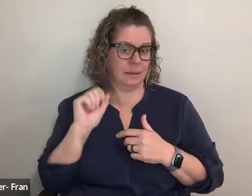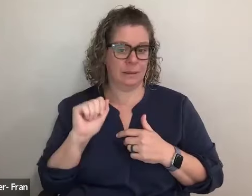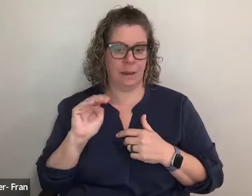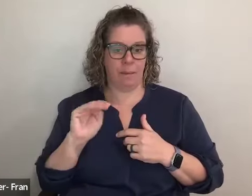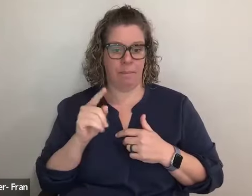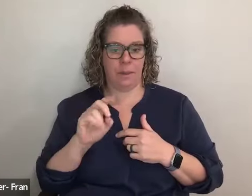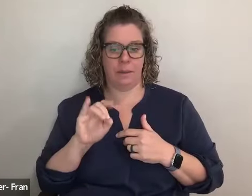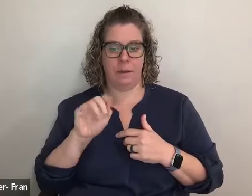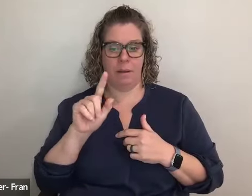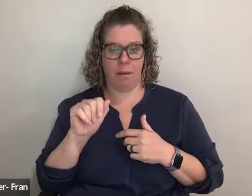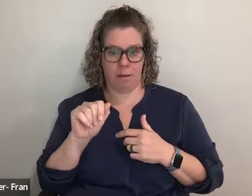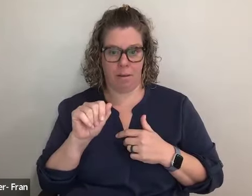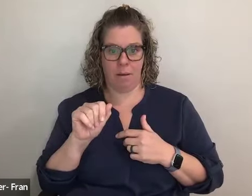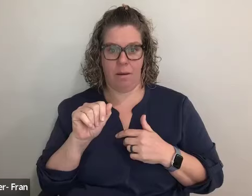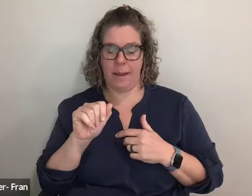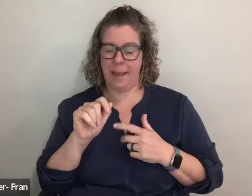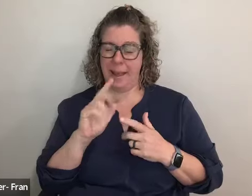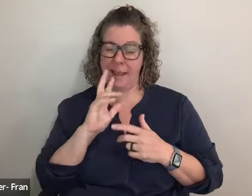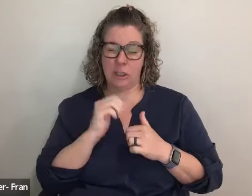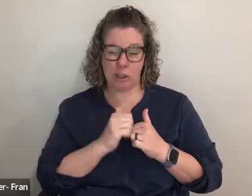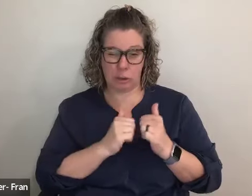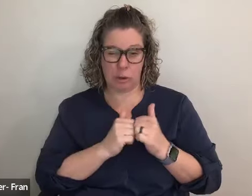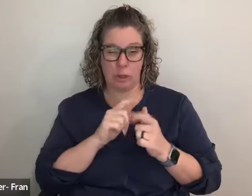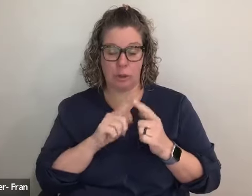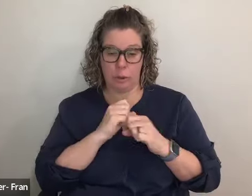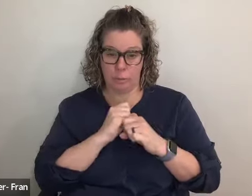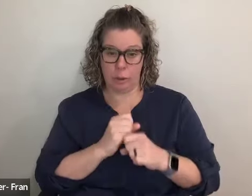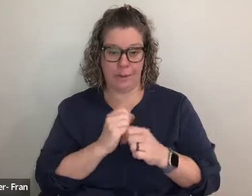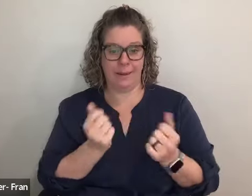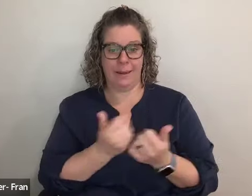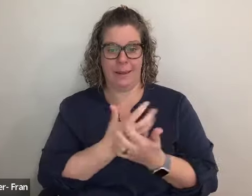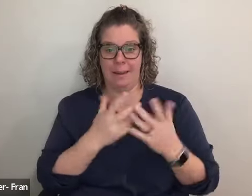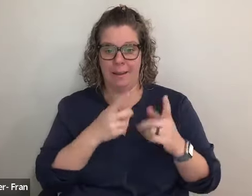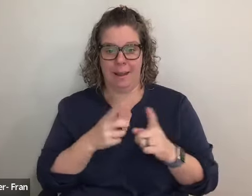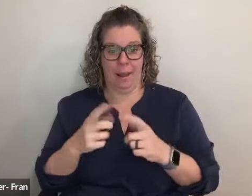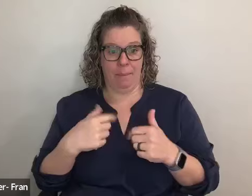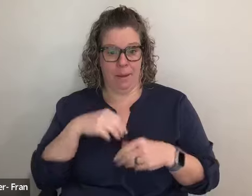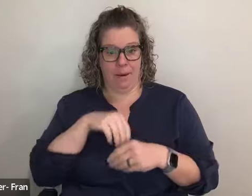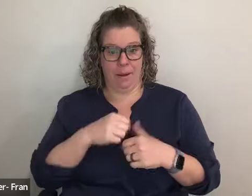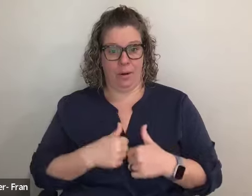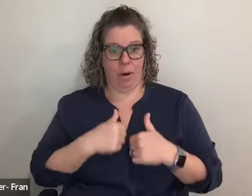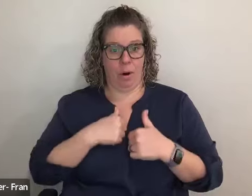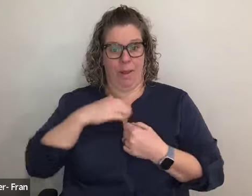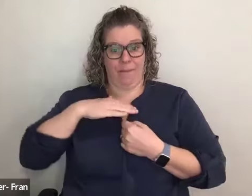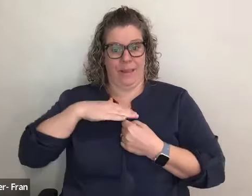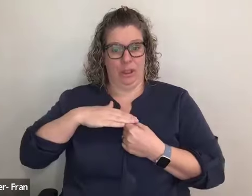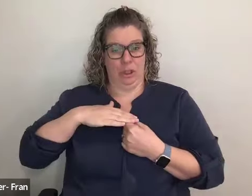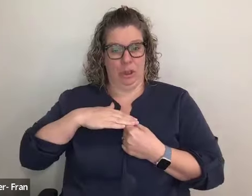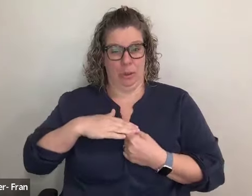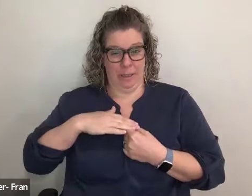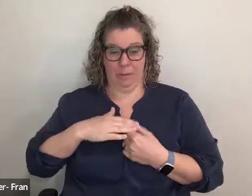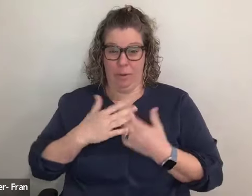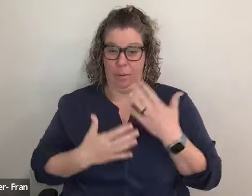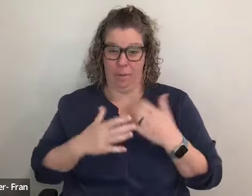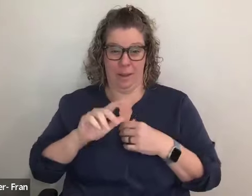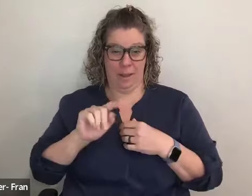it's hardwired to protect us. So anything that's ever happened in our life that is stressful, that might have been toxic